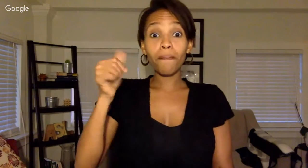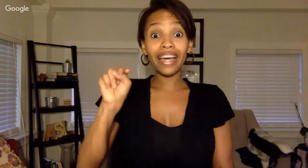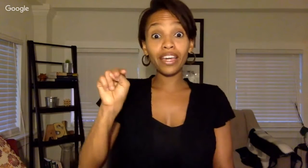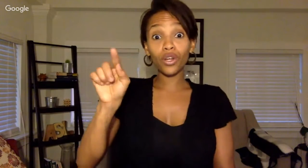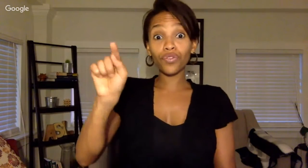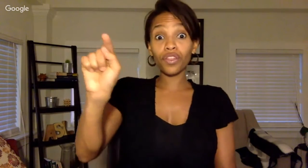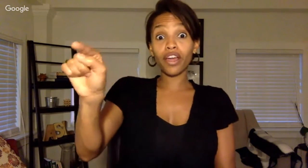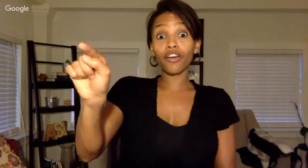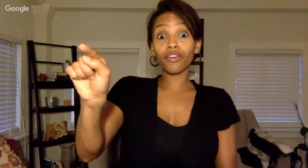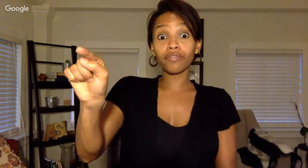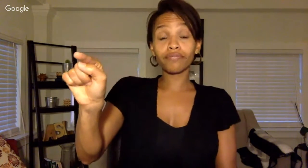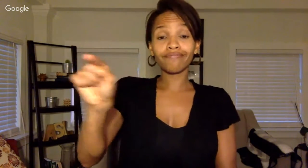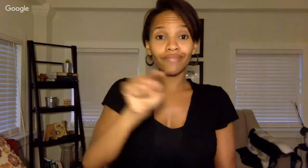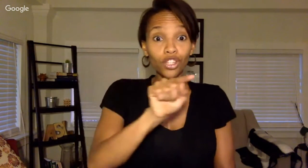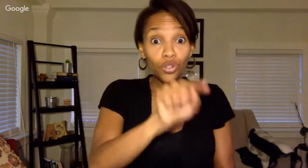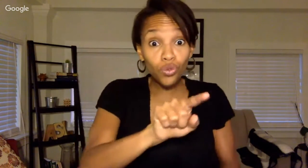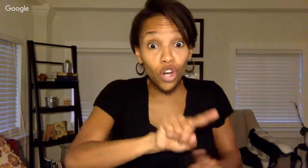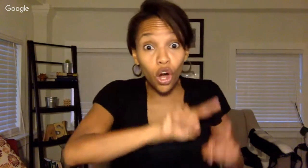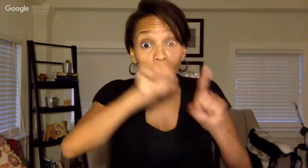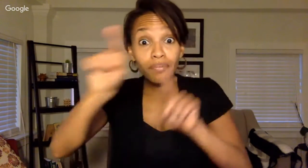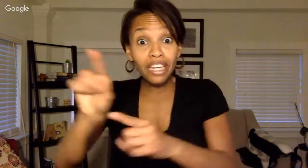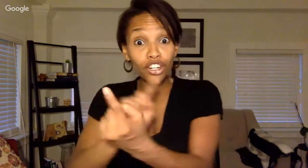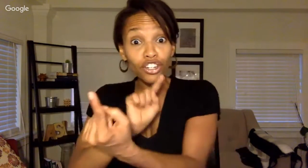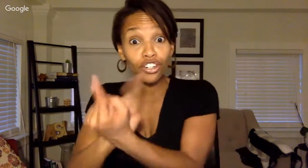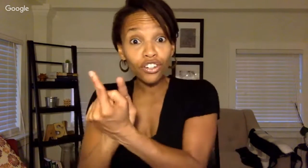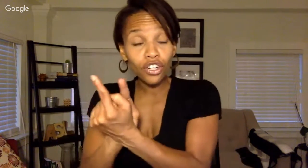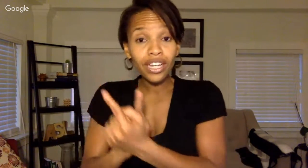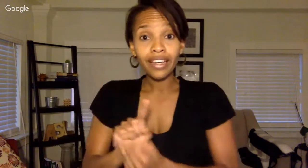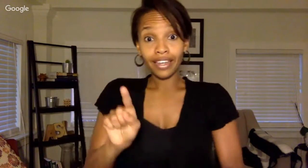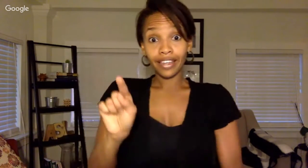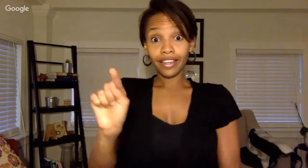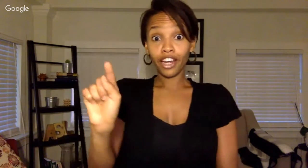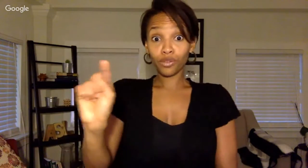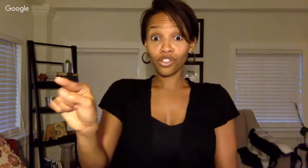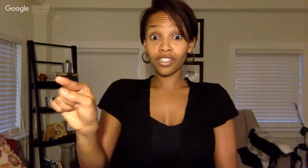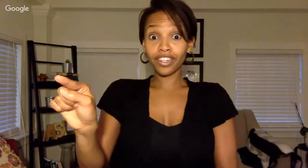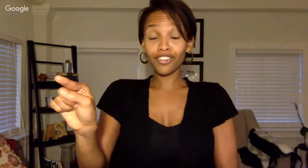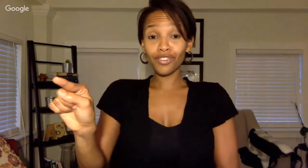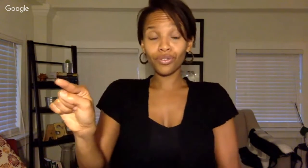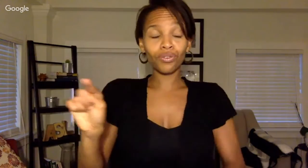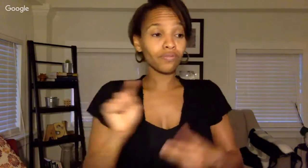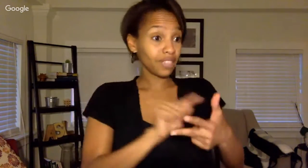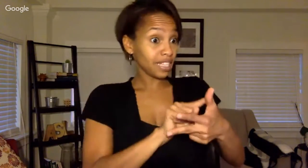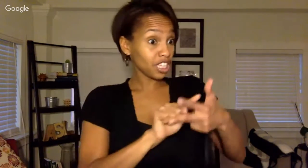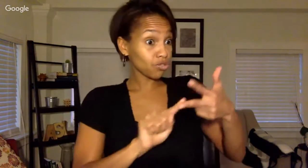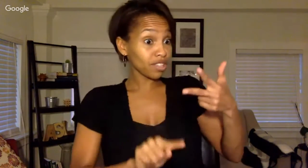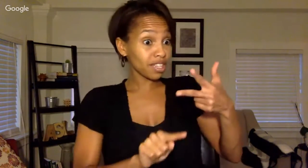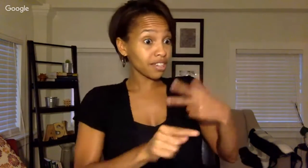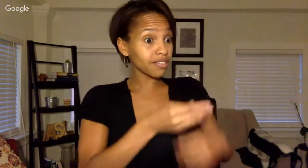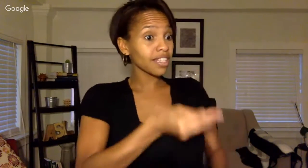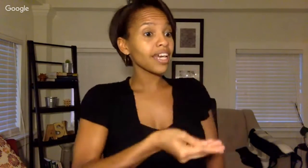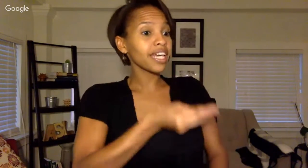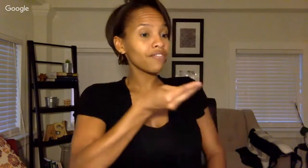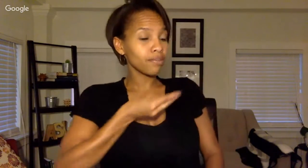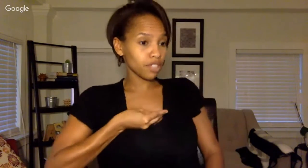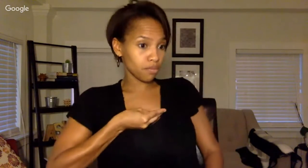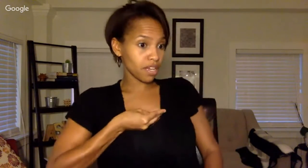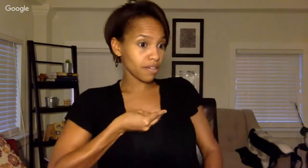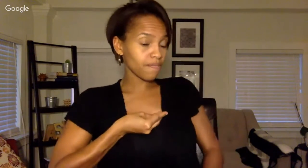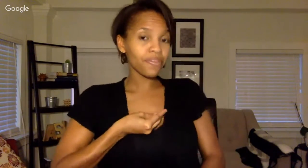Megan over there. You go and meet her. Here's what she's going to do. These 3 things, give them to me.